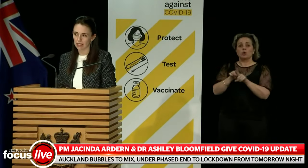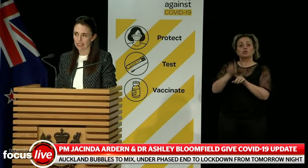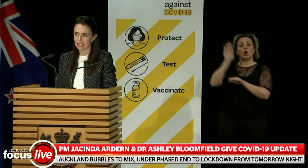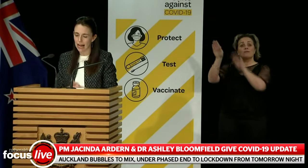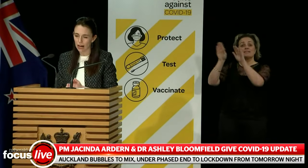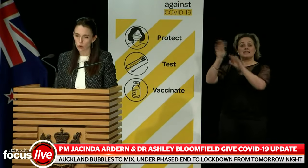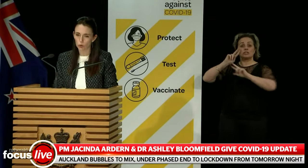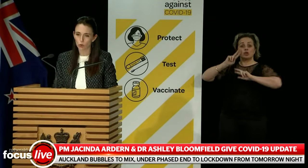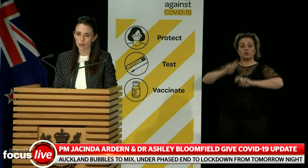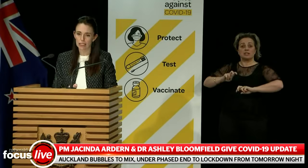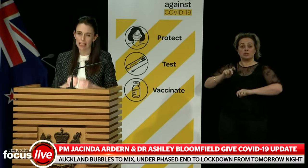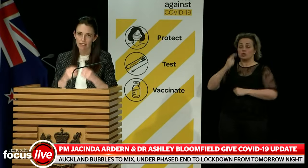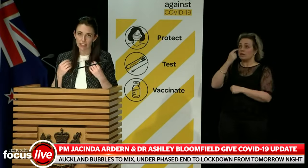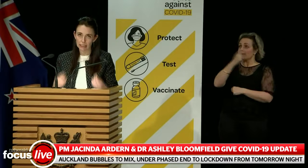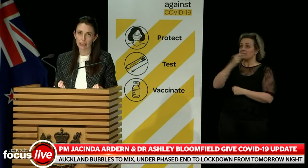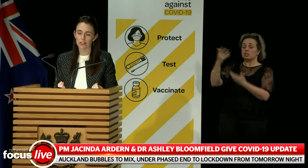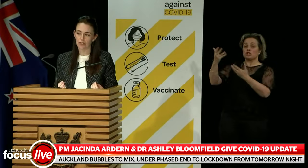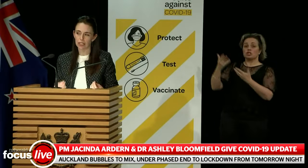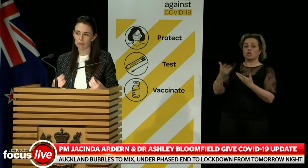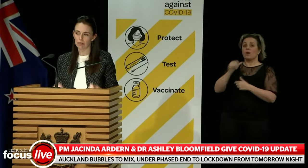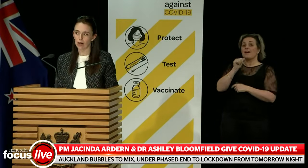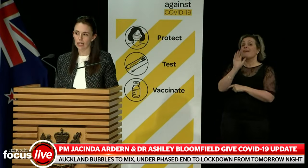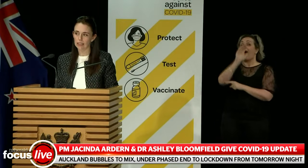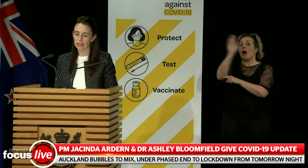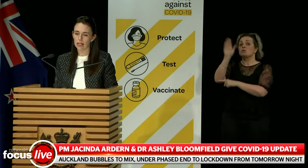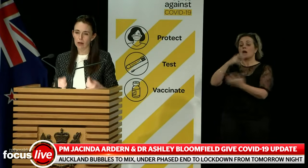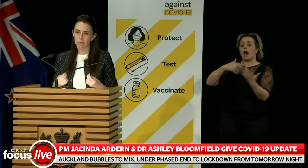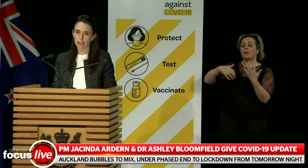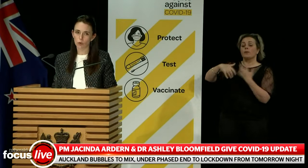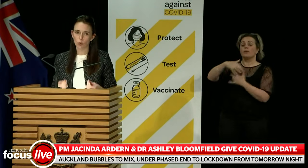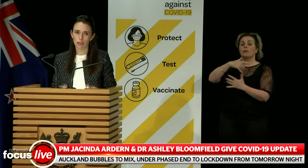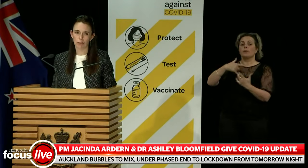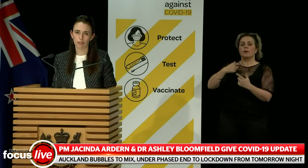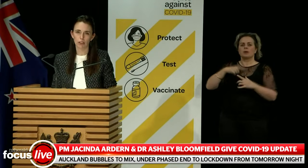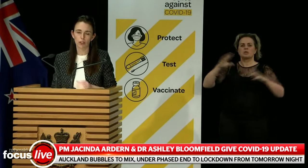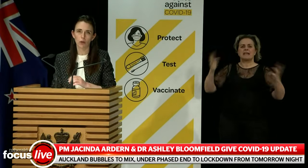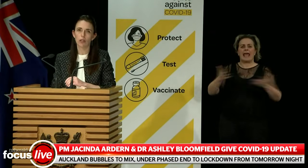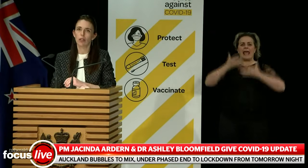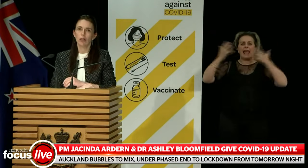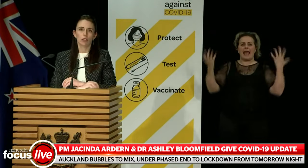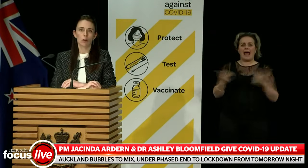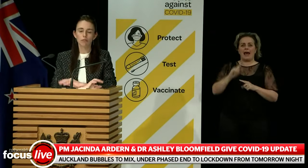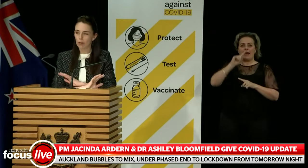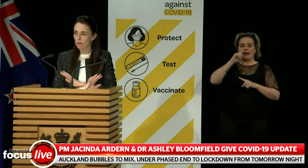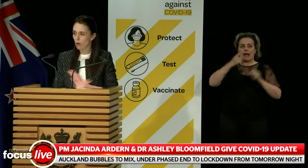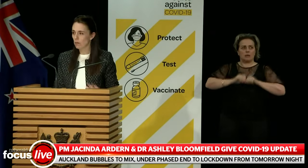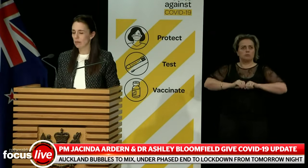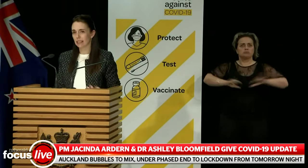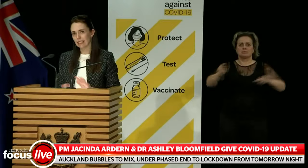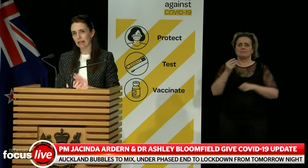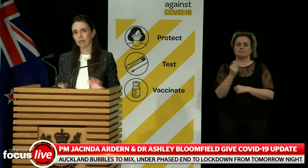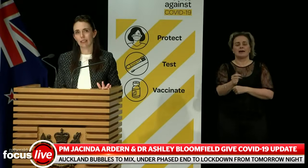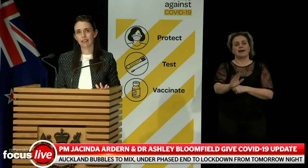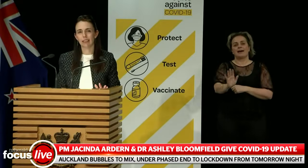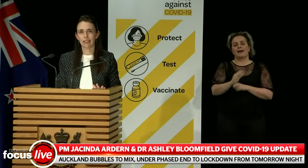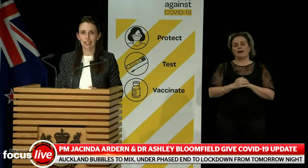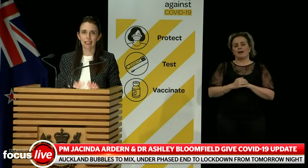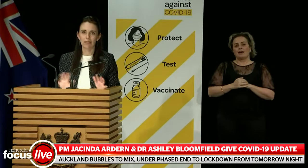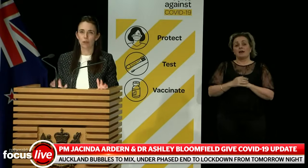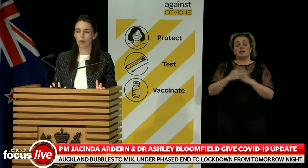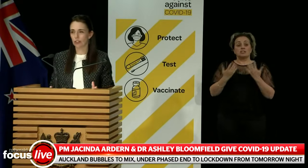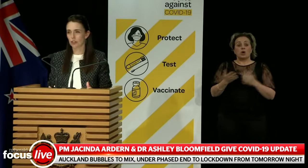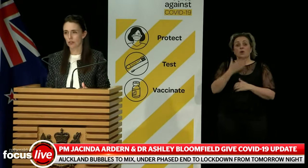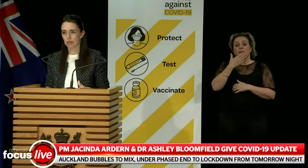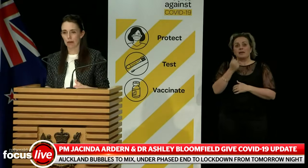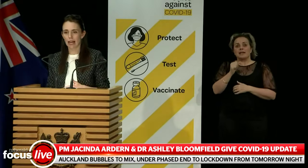research and evidence. Outdoors and the ventilation that provides makes all the difference. So don't for a moment be tempted to